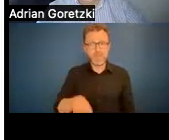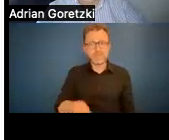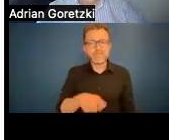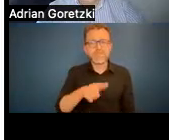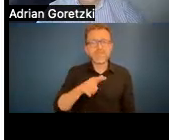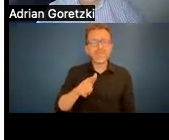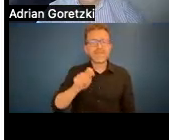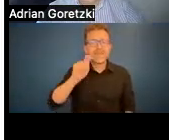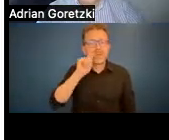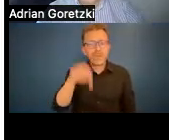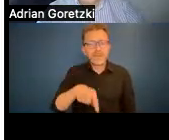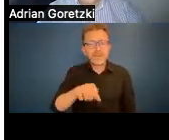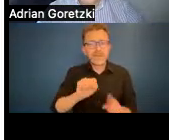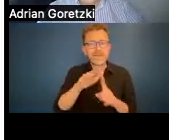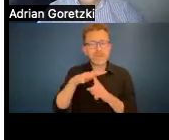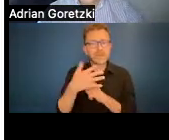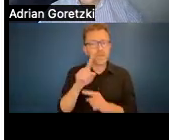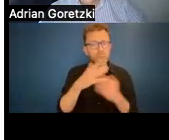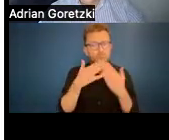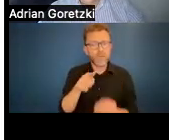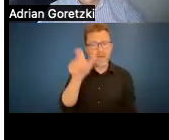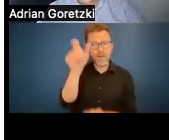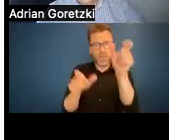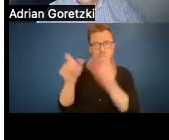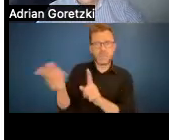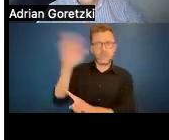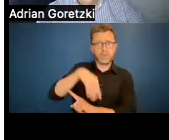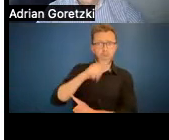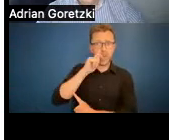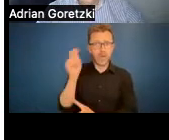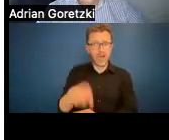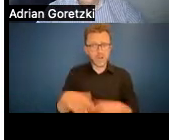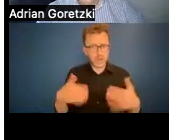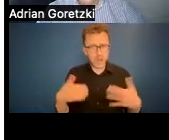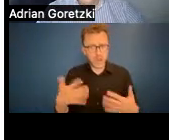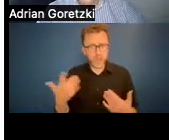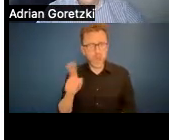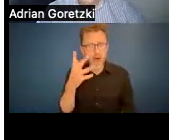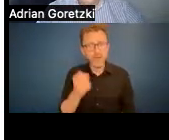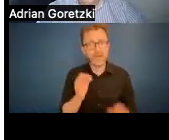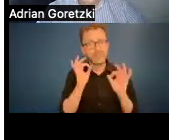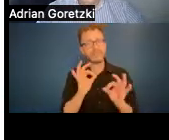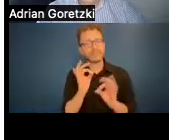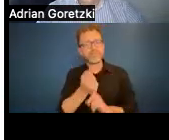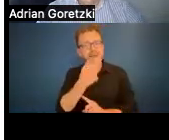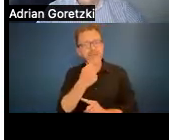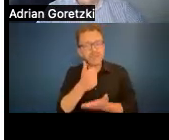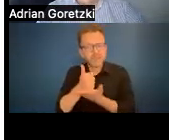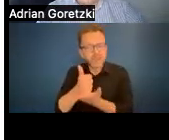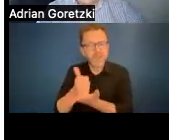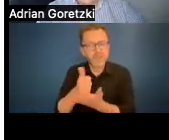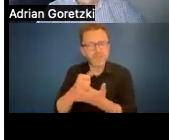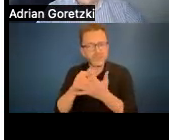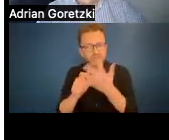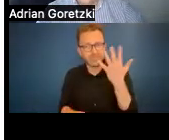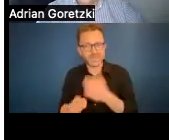because those were the first evacuated. And as you will see on our probably one